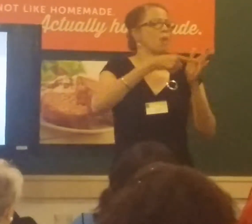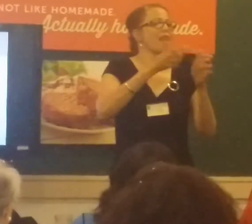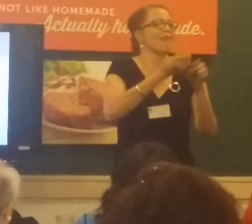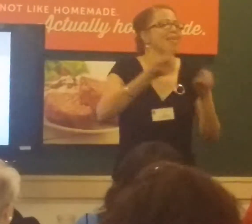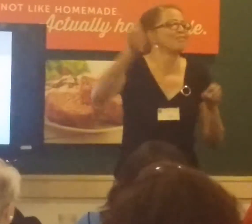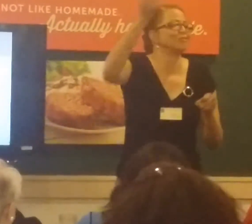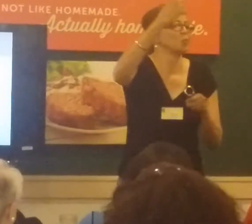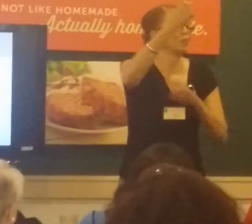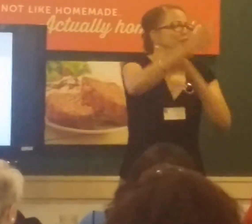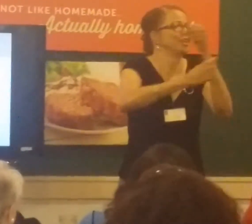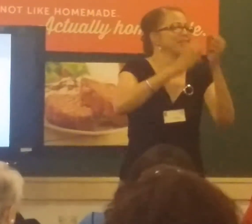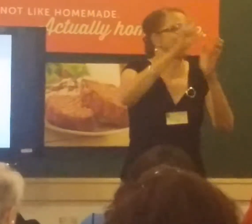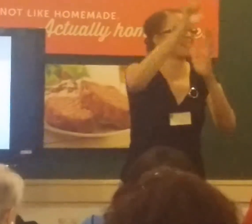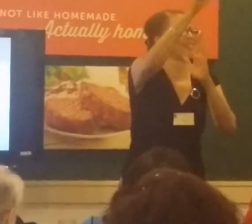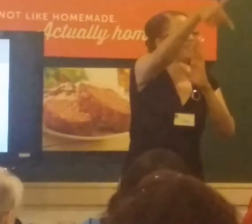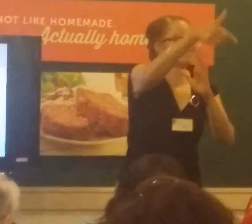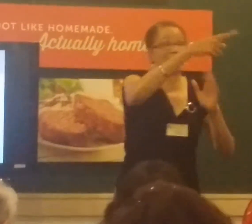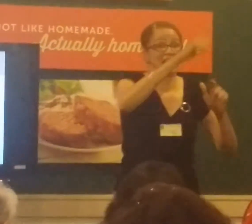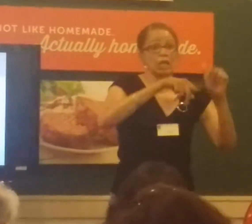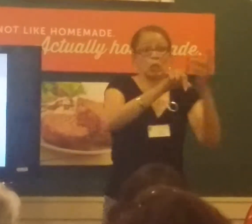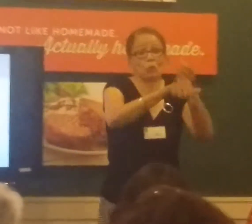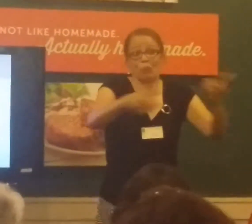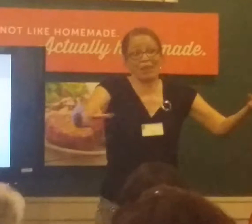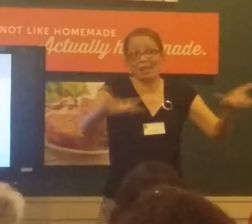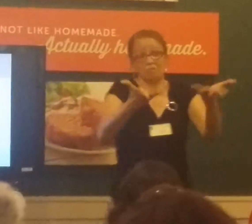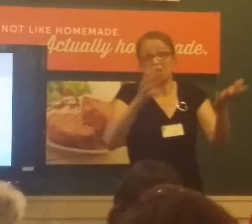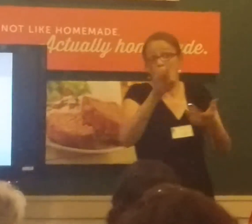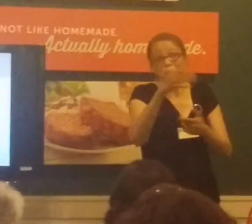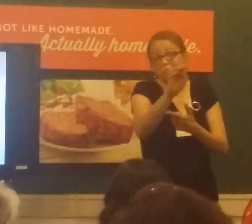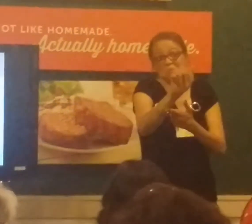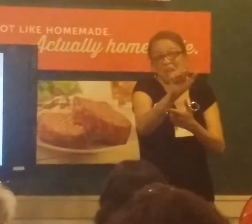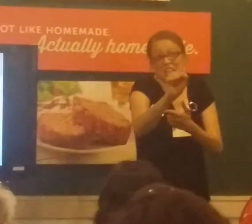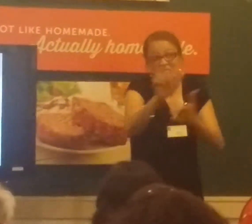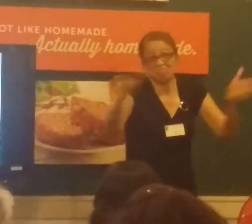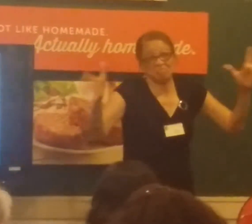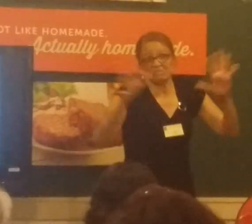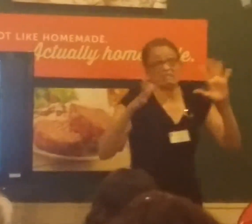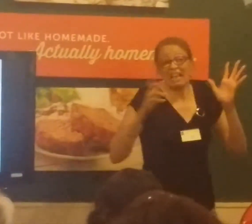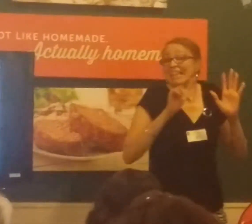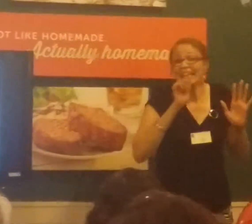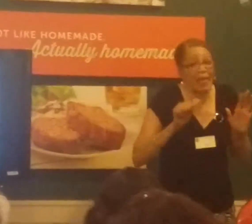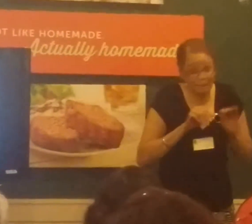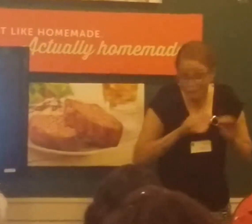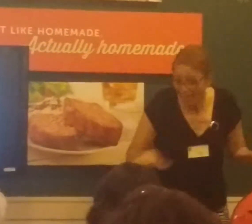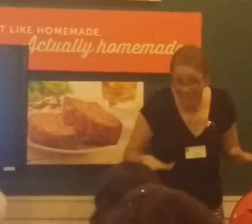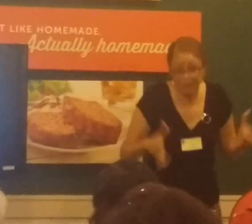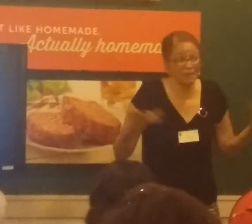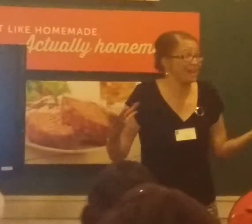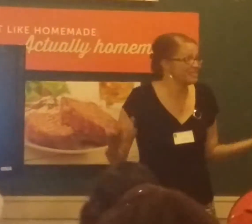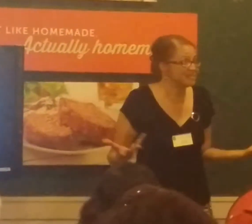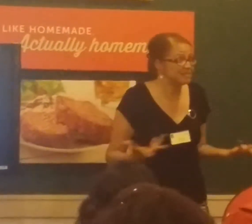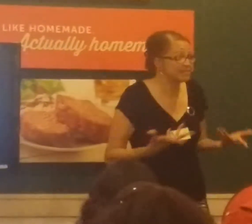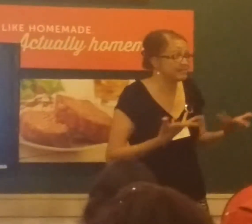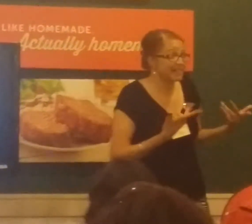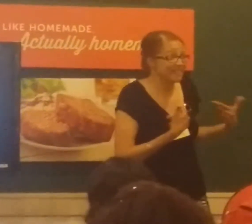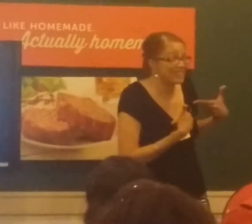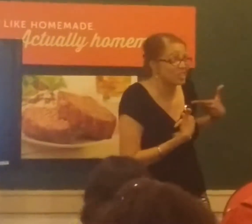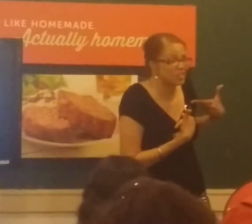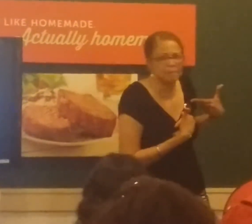other exam, it was a year later. But it was a mass. It was not even spreading. And I